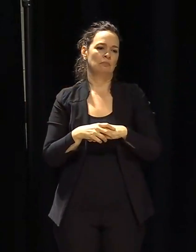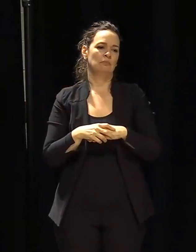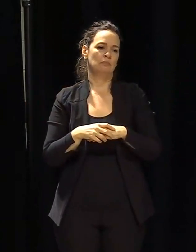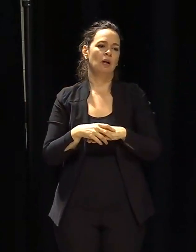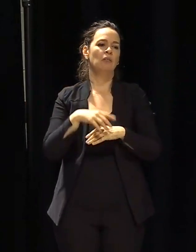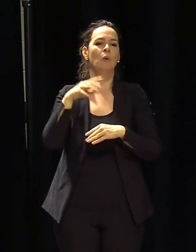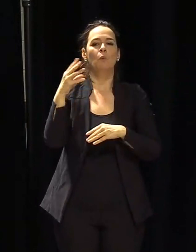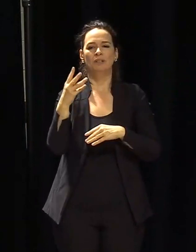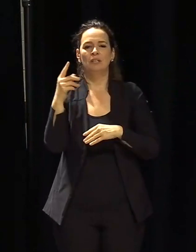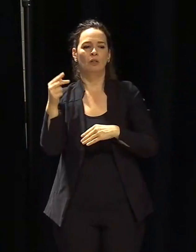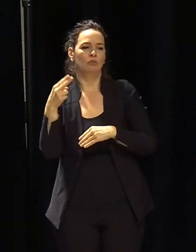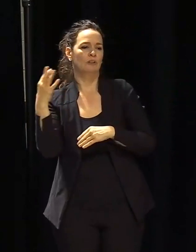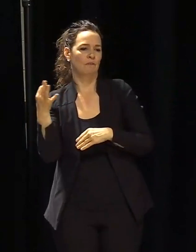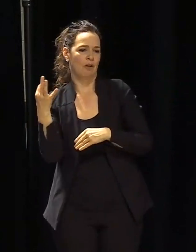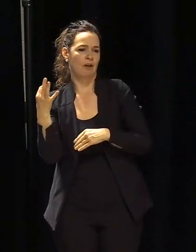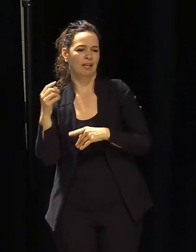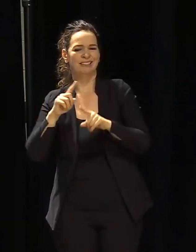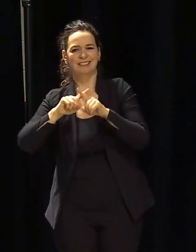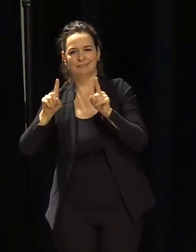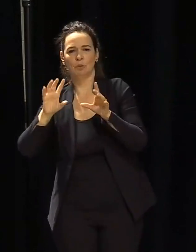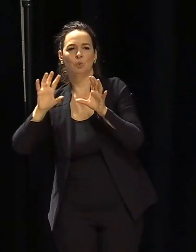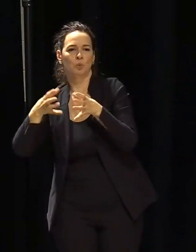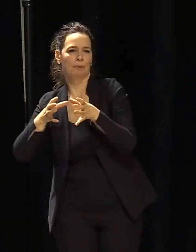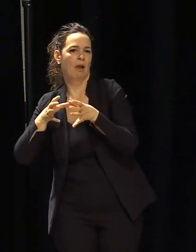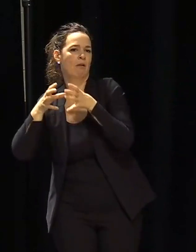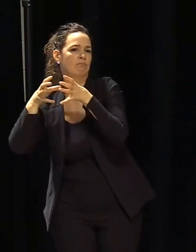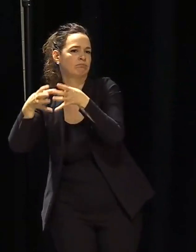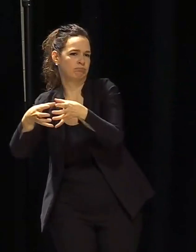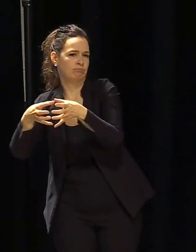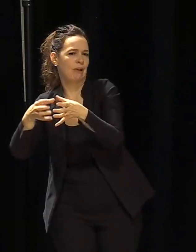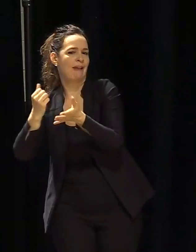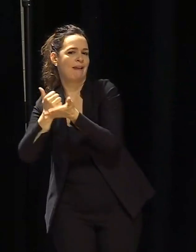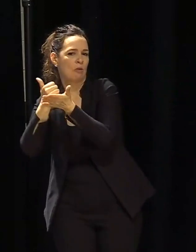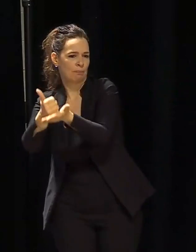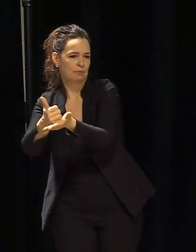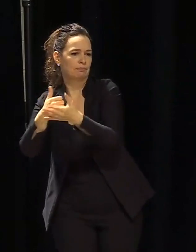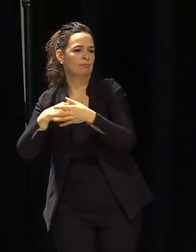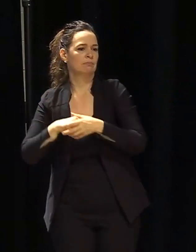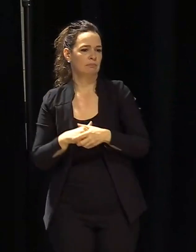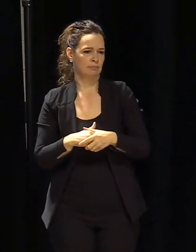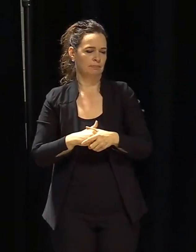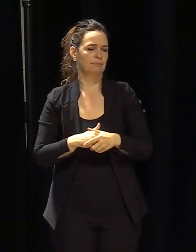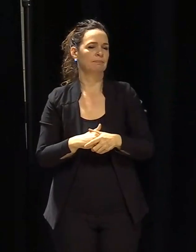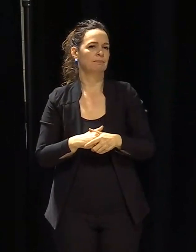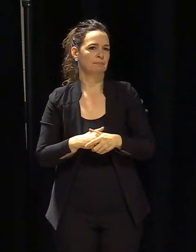then Friday, Monday, these ones are coming in. So we're basically